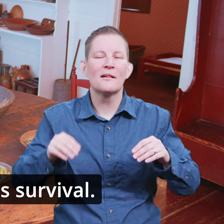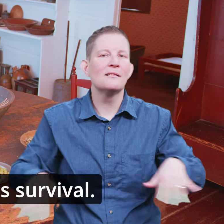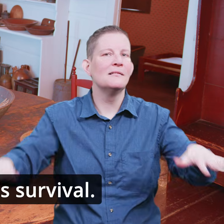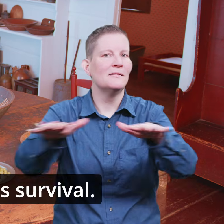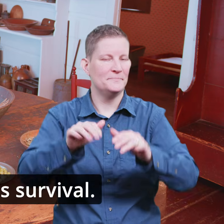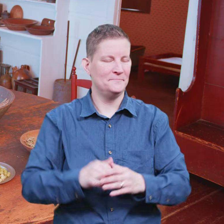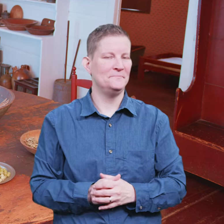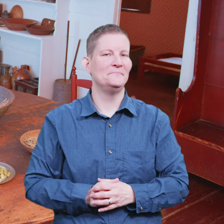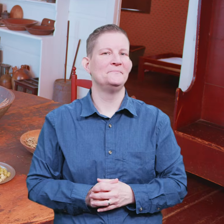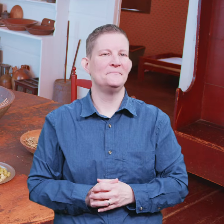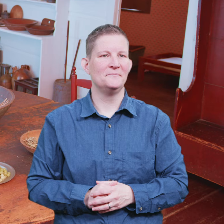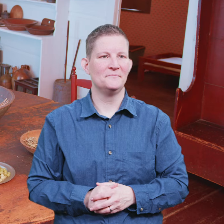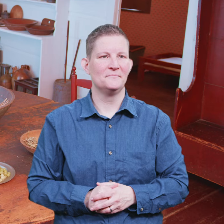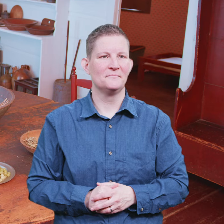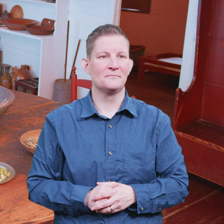for the family's survival.